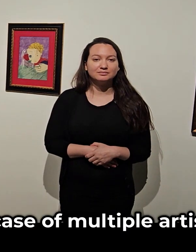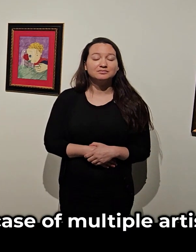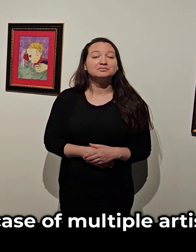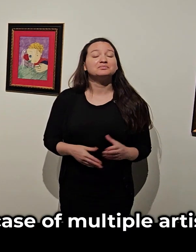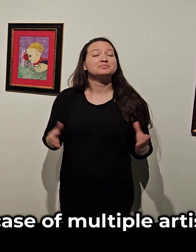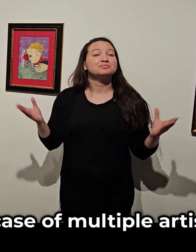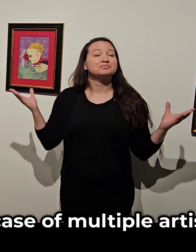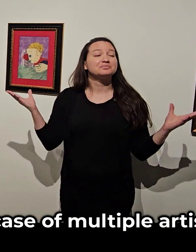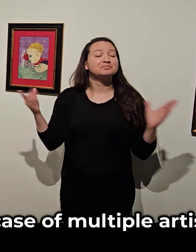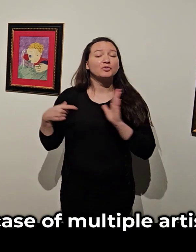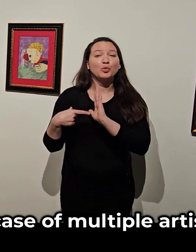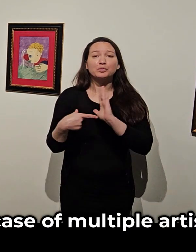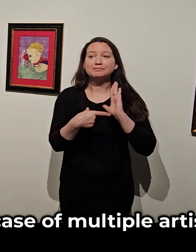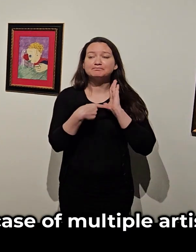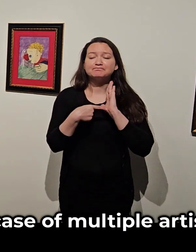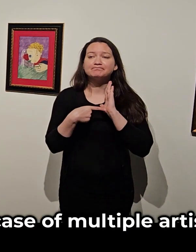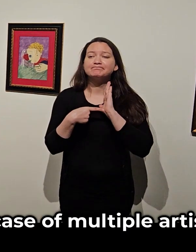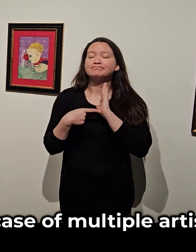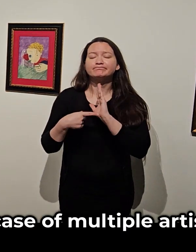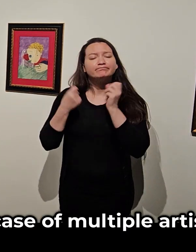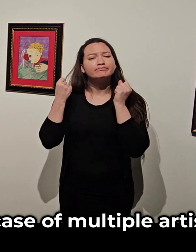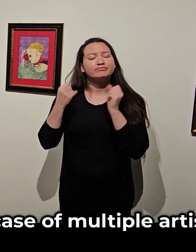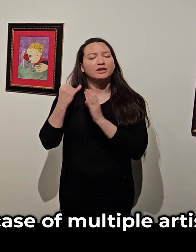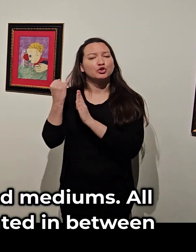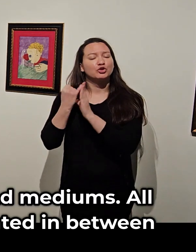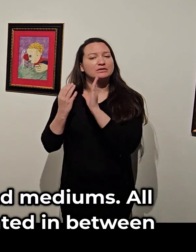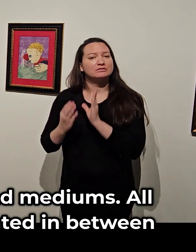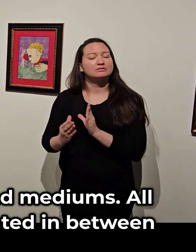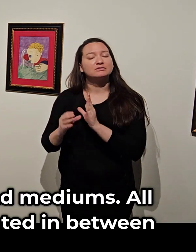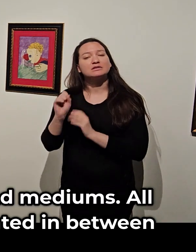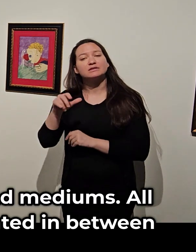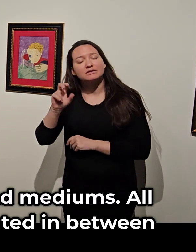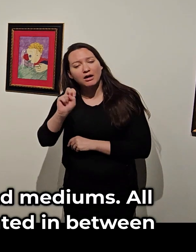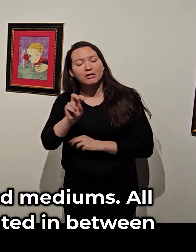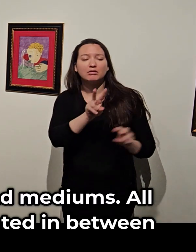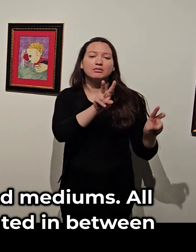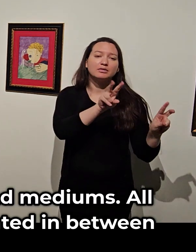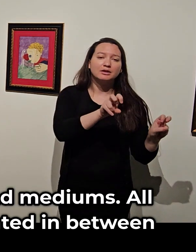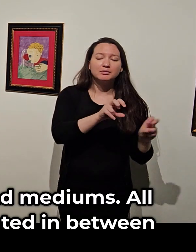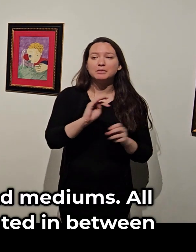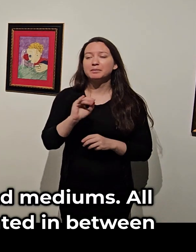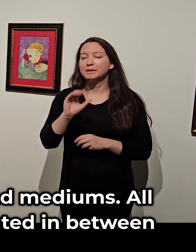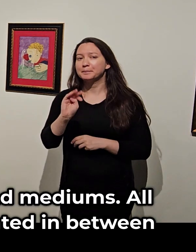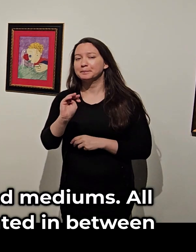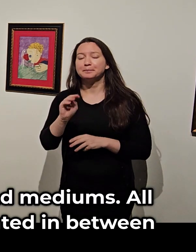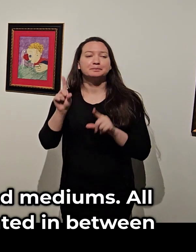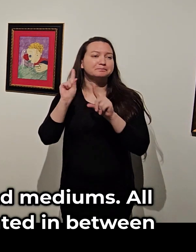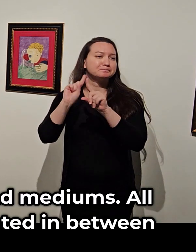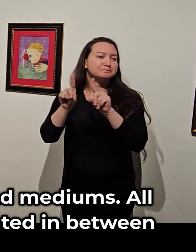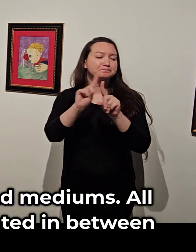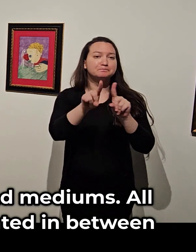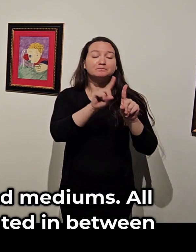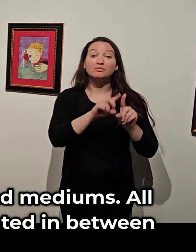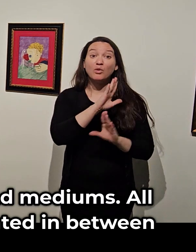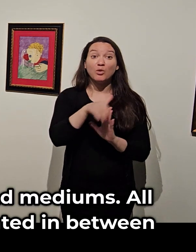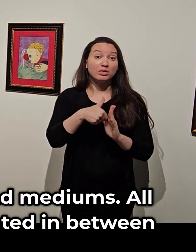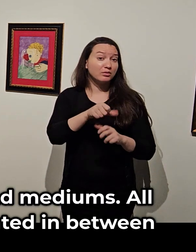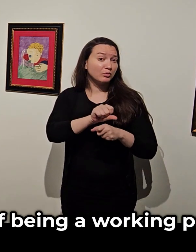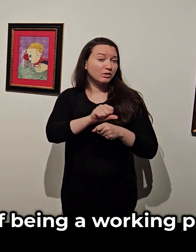This exhibition is a showcase of multiple artists, styles, themes, and mediums. All the work was created in between the